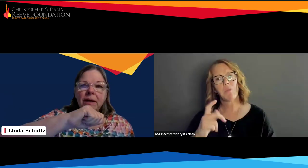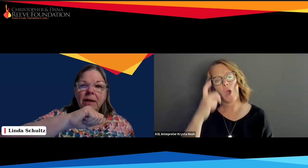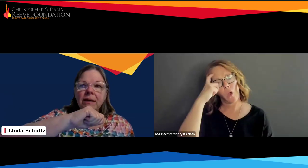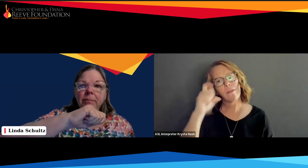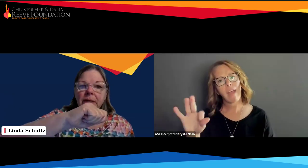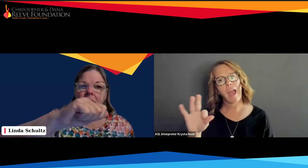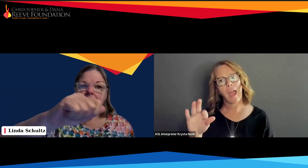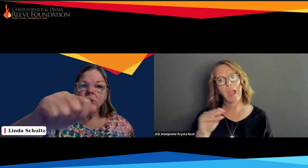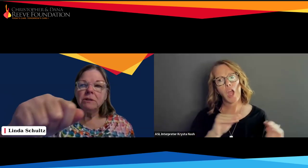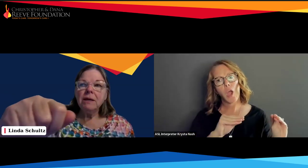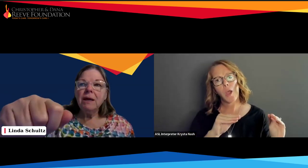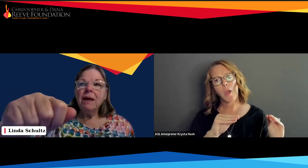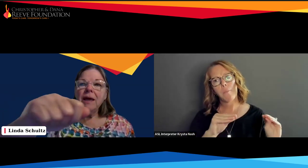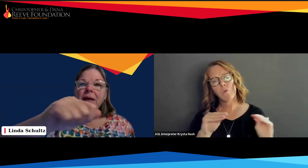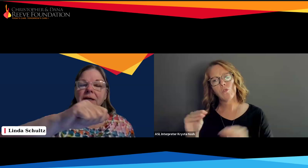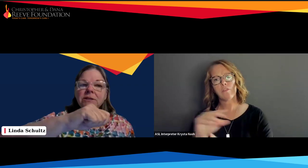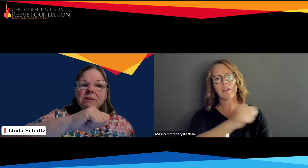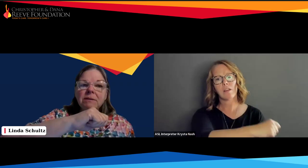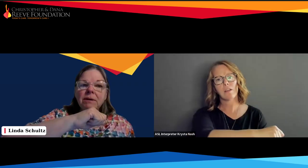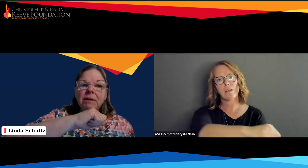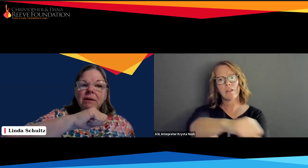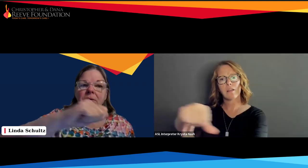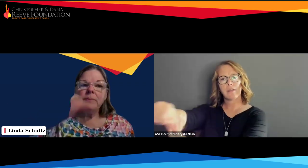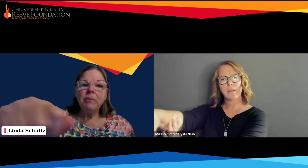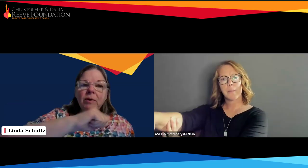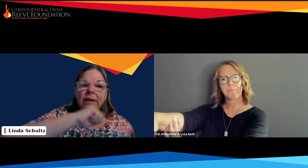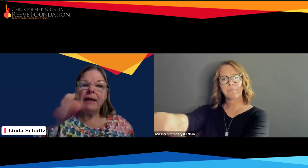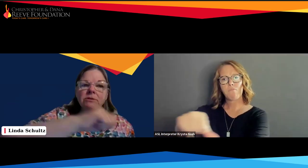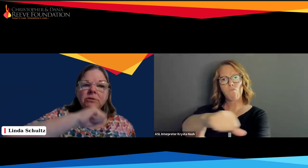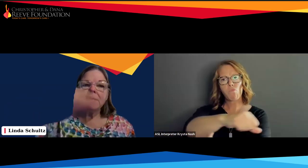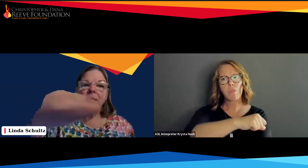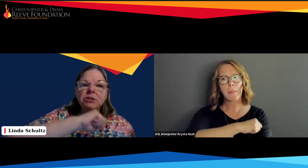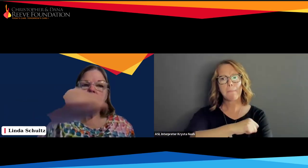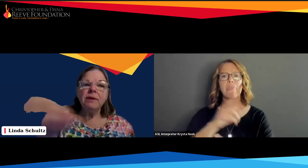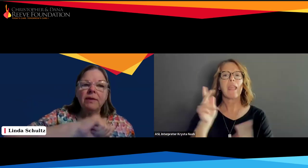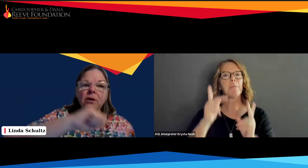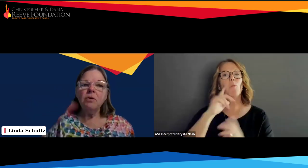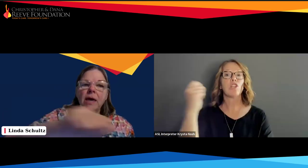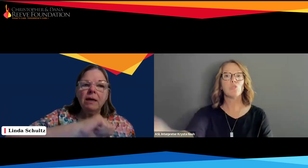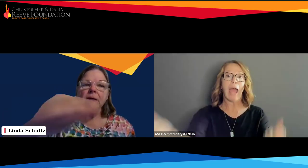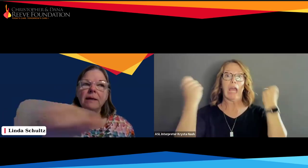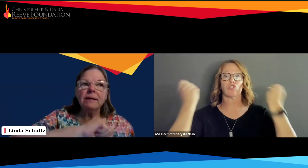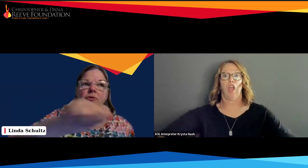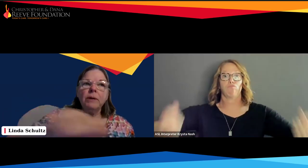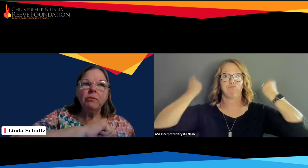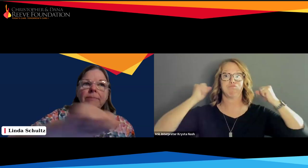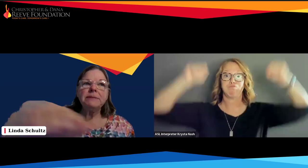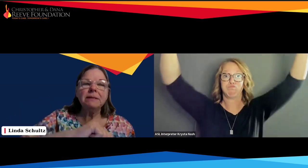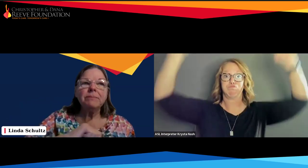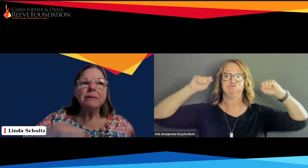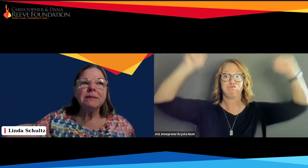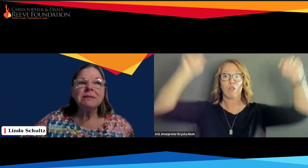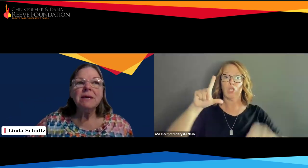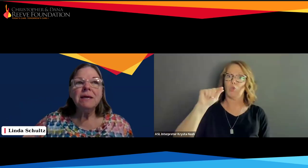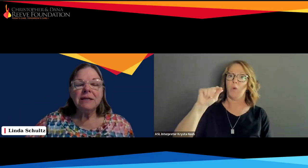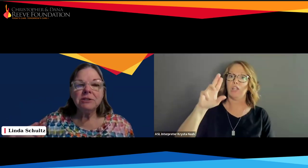move my appendage and I just, people want to exercise, they think, oh, yeah, I got to get 20